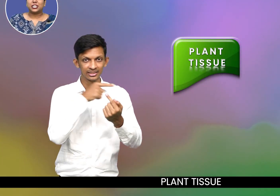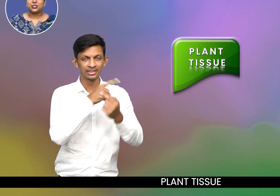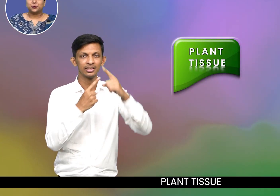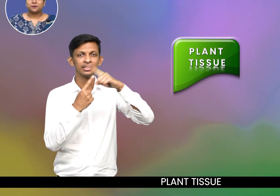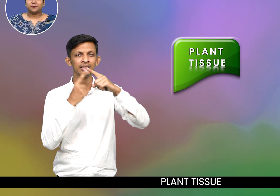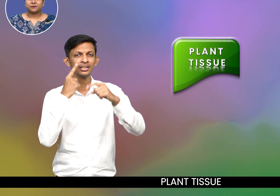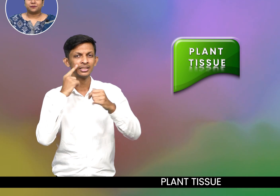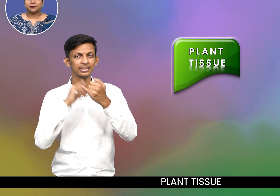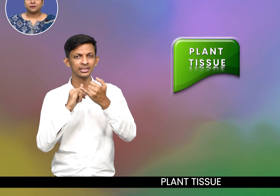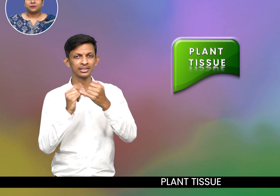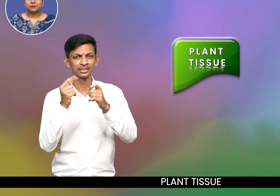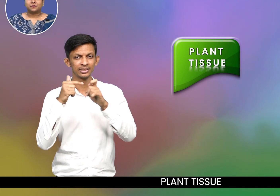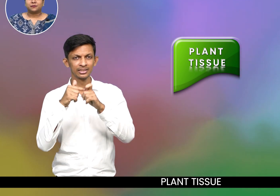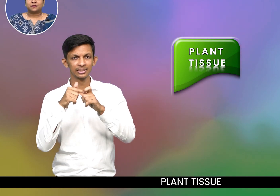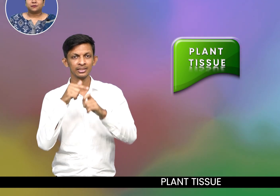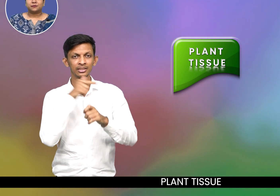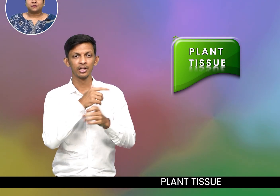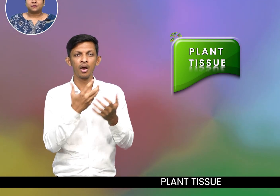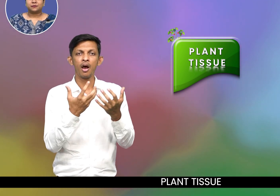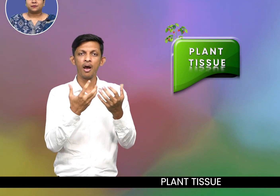Plant tissue